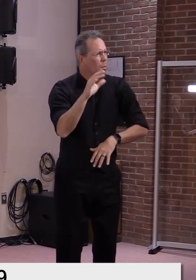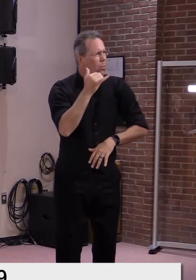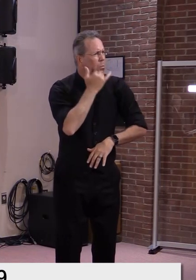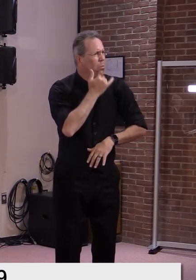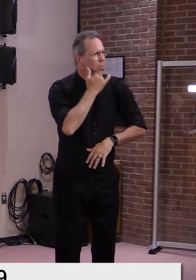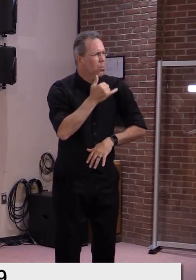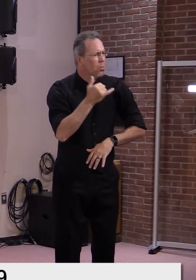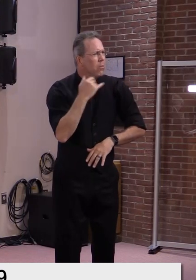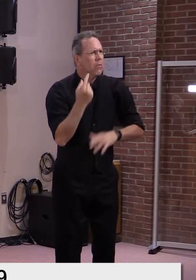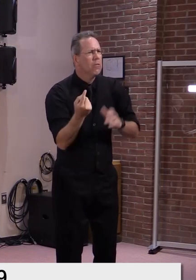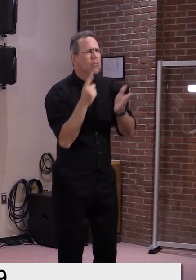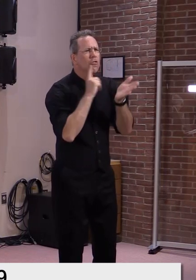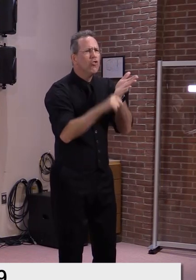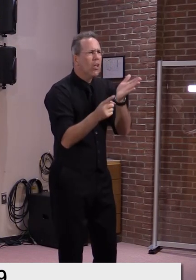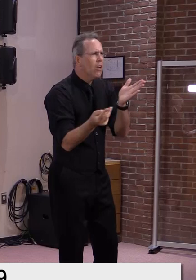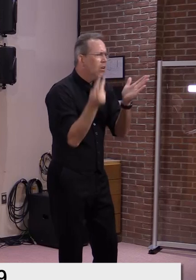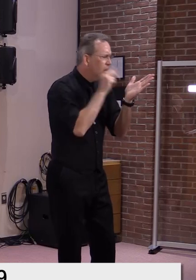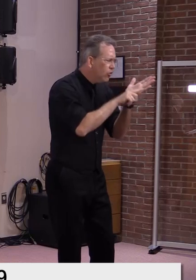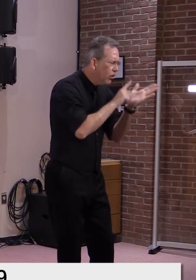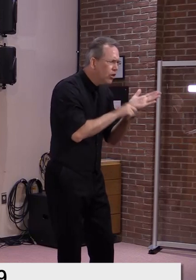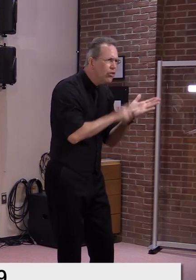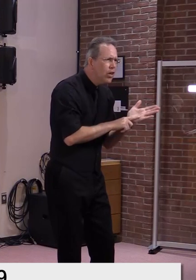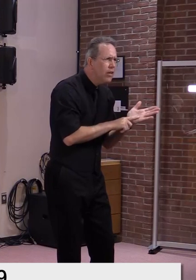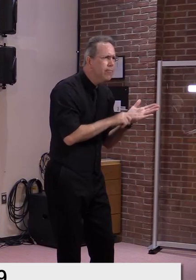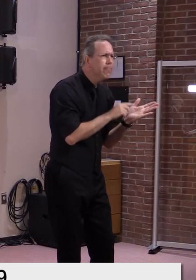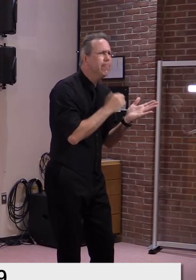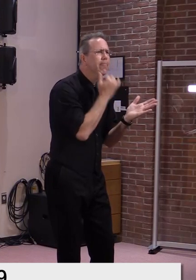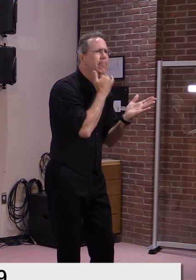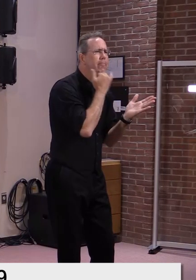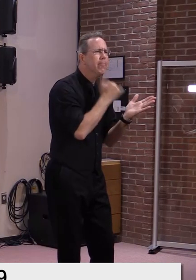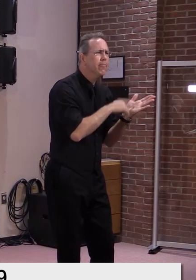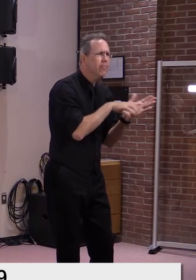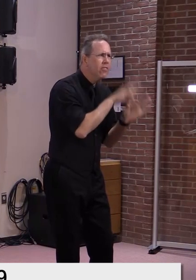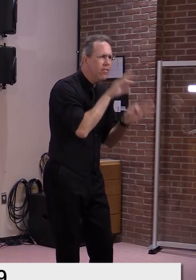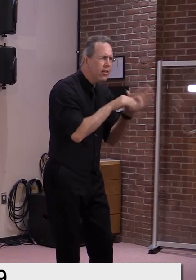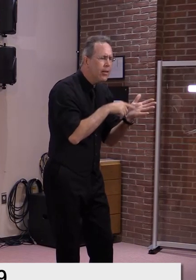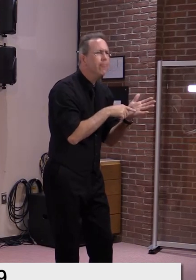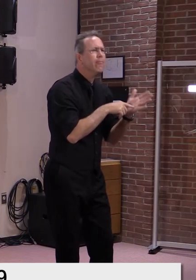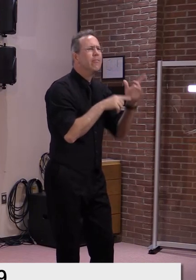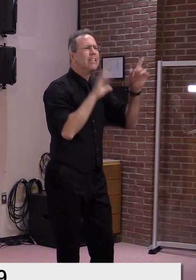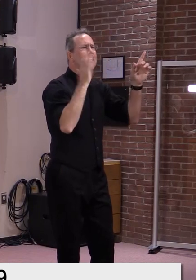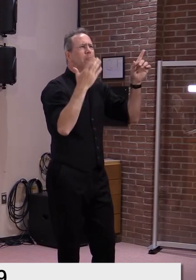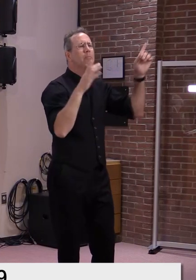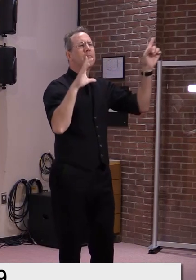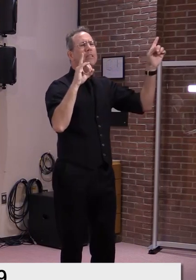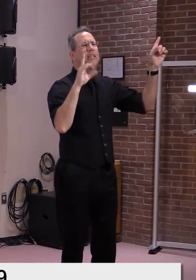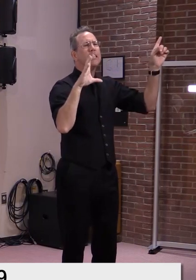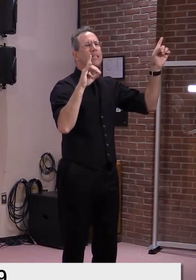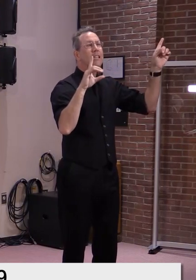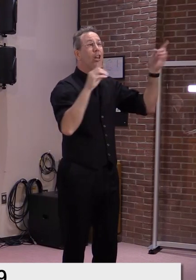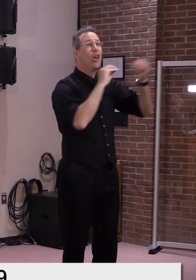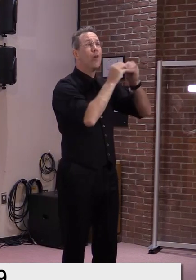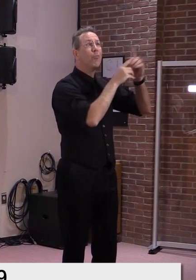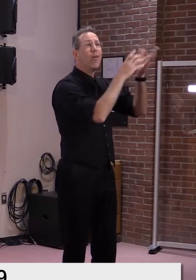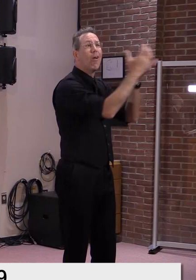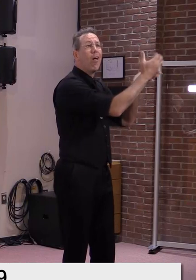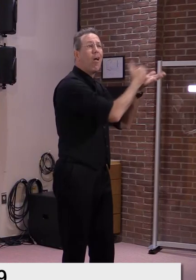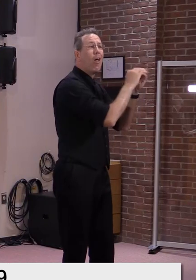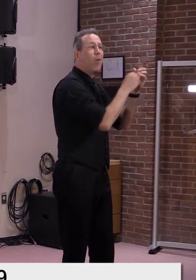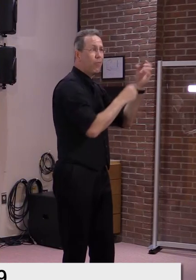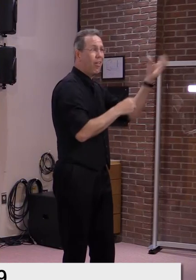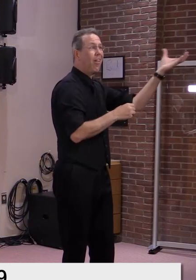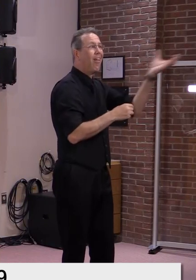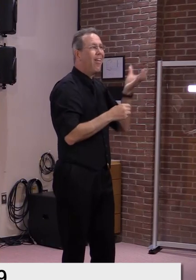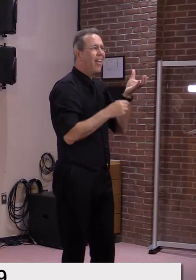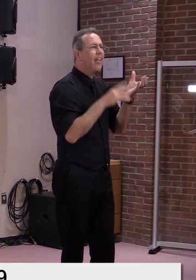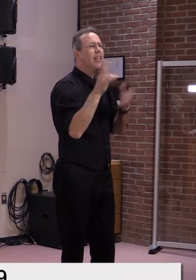that much progress. Notably, the CDC reported on Monday that we were at 78.9% of the